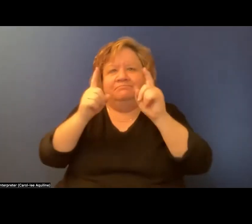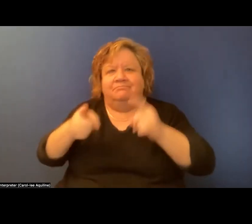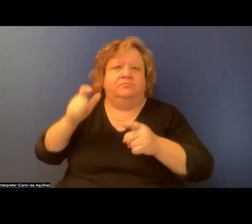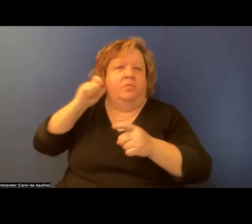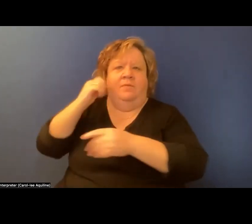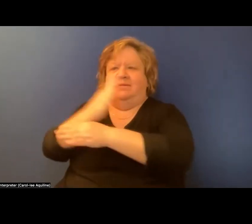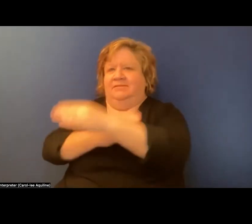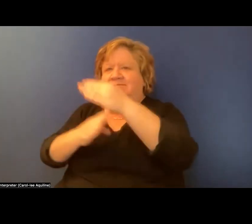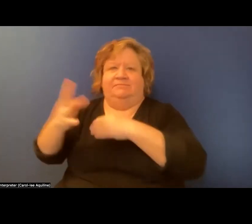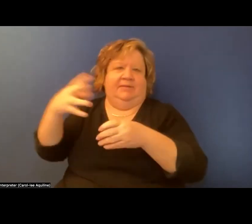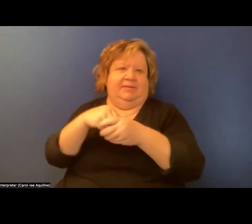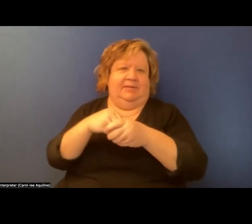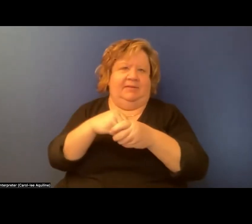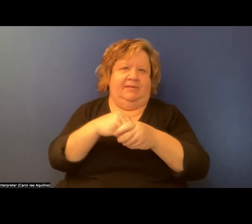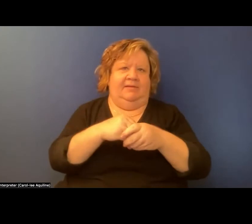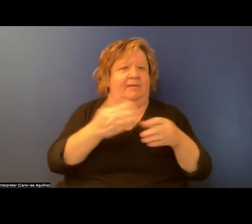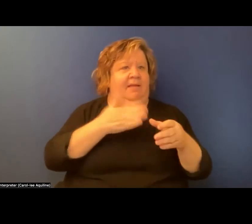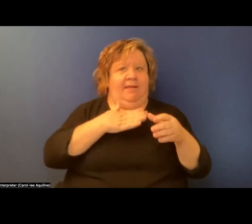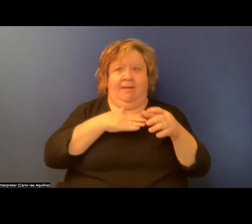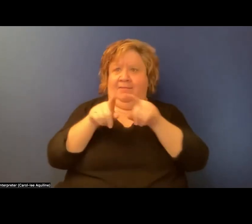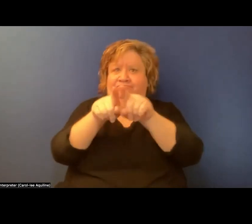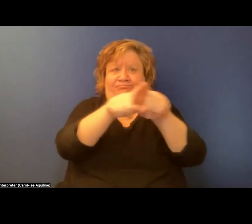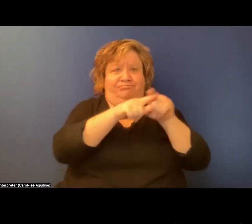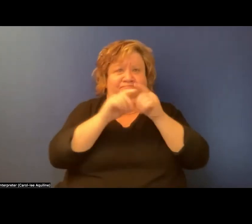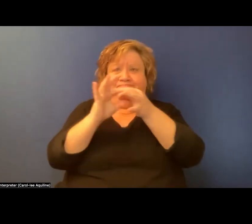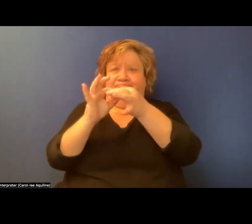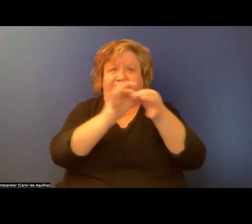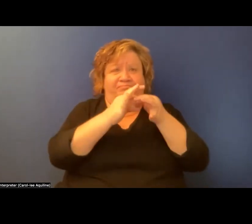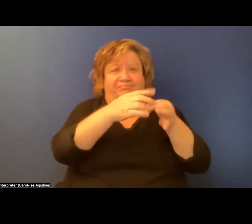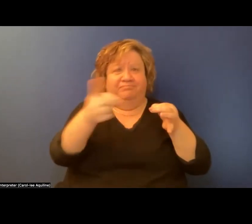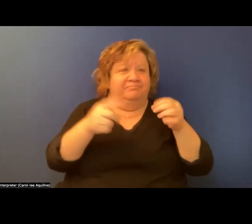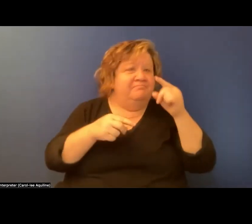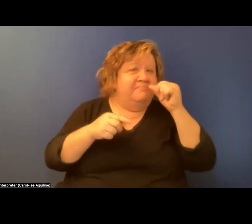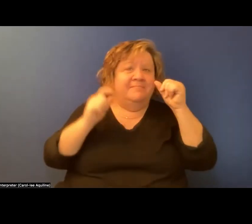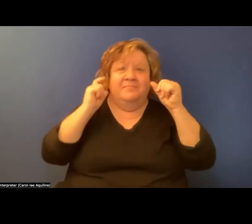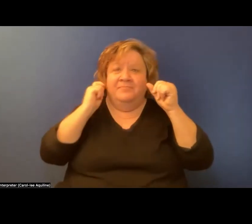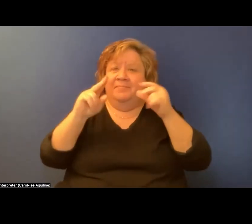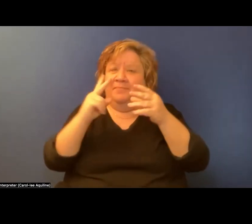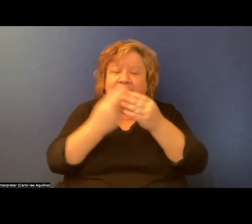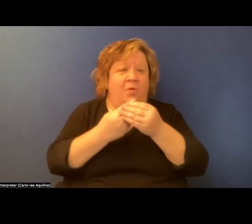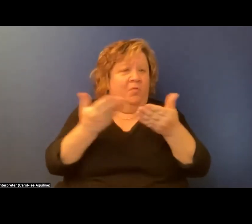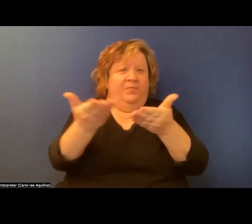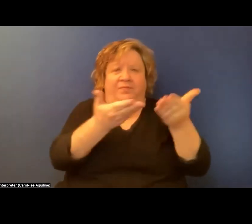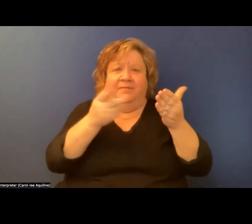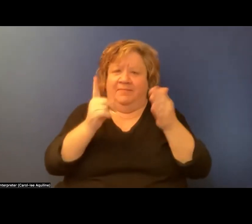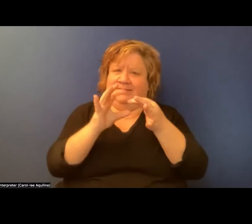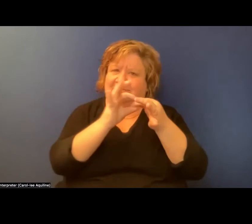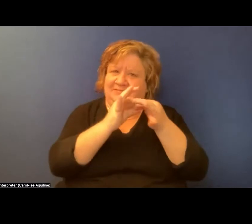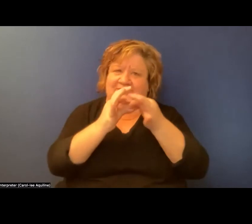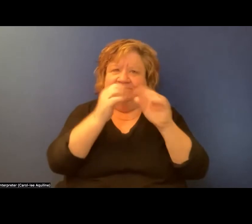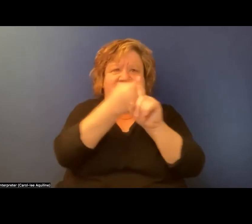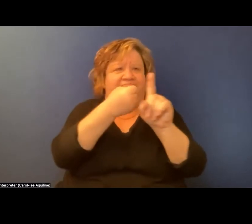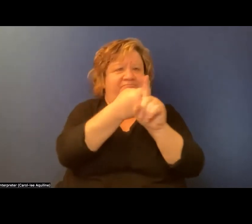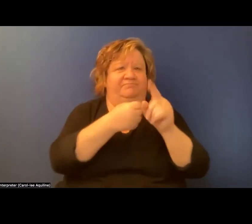climate action. Because I really believe, and this is all of us main priority, that